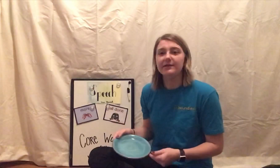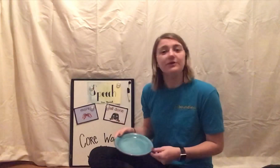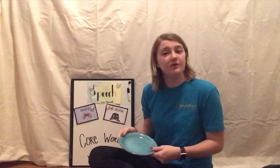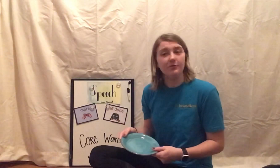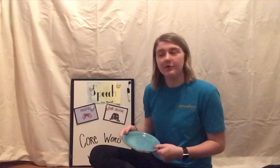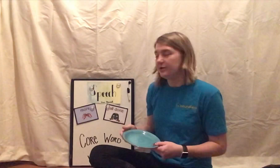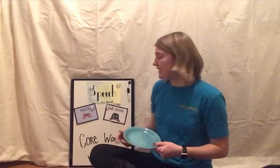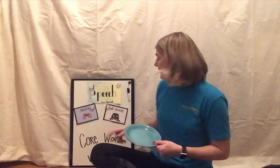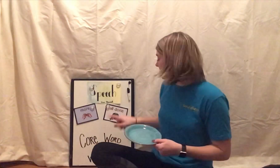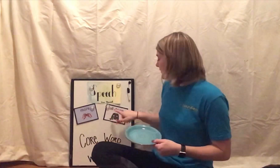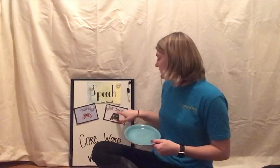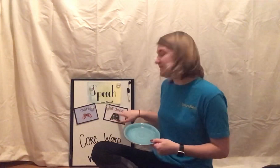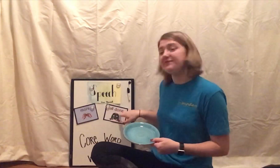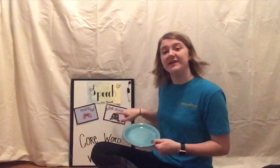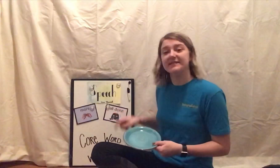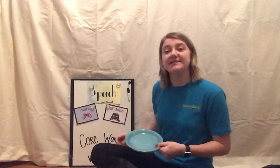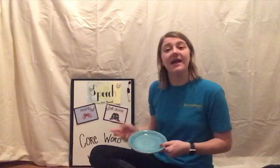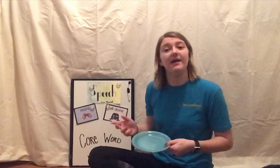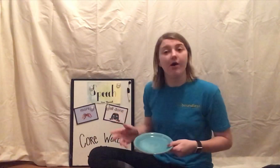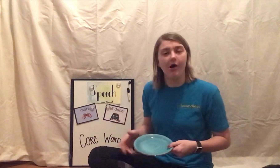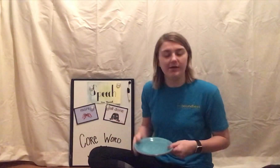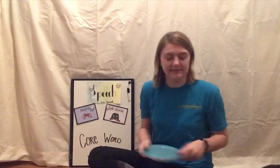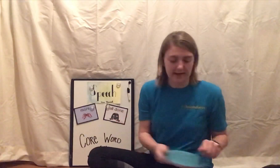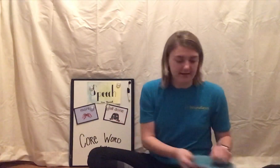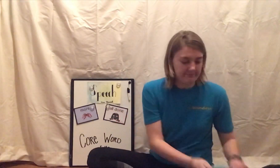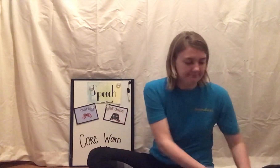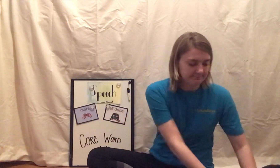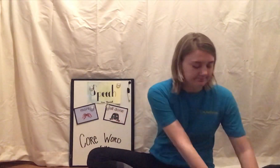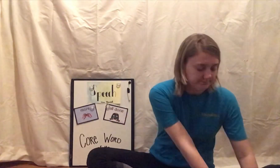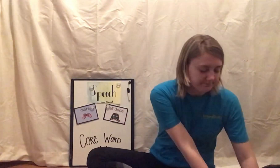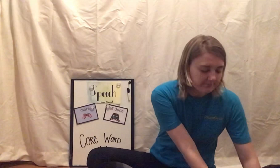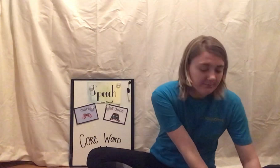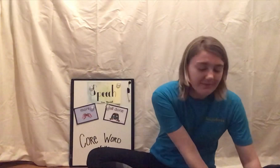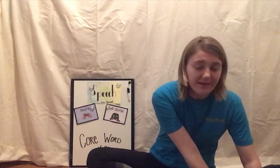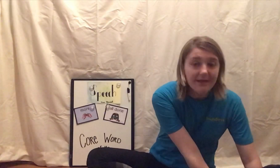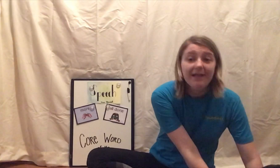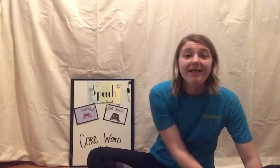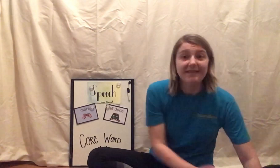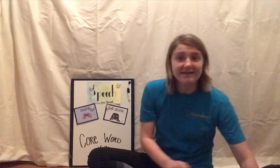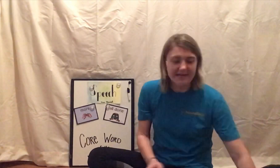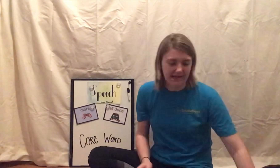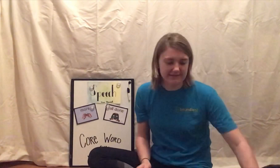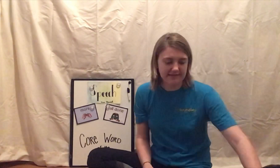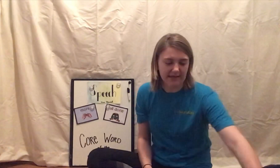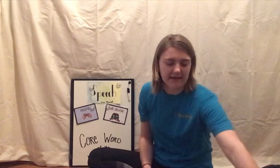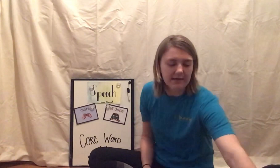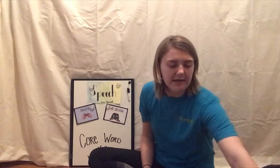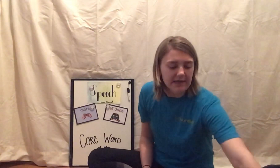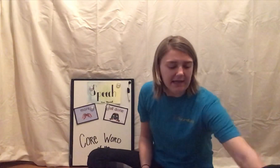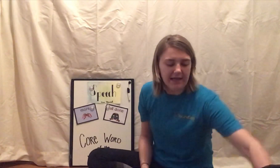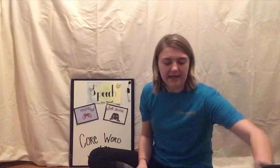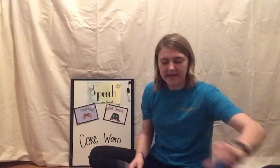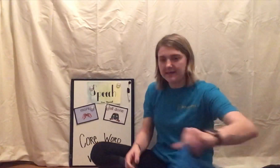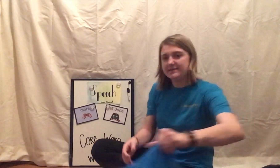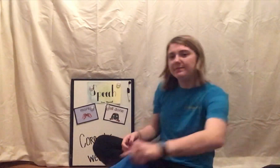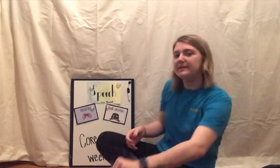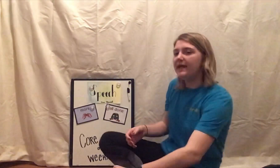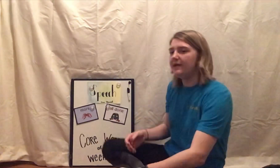you or your kid can use the device to say all done. The next thing is playing with